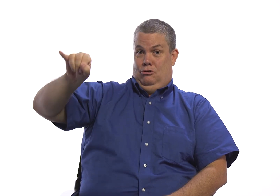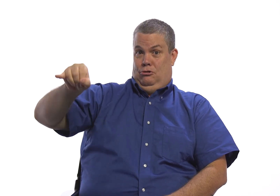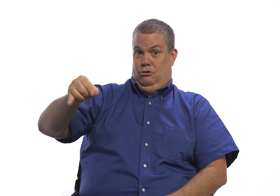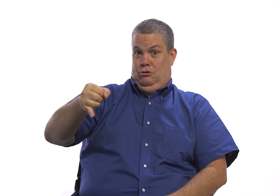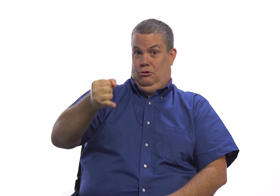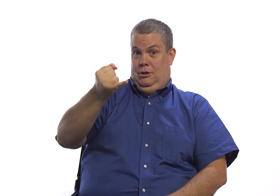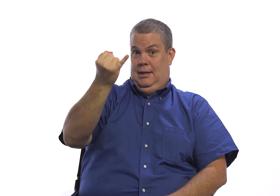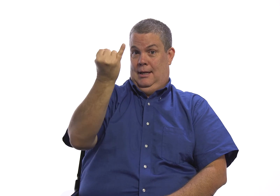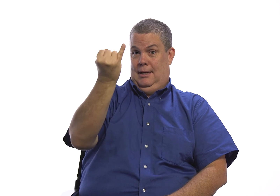J.